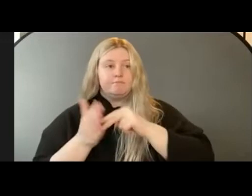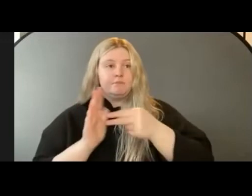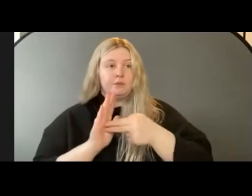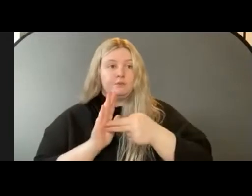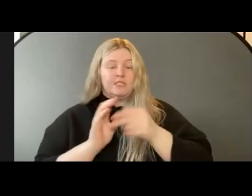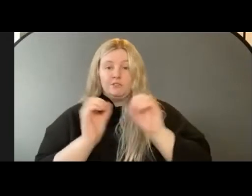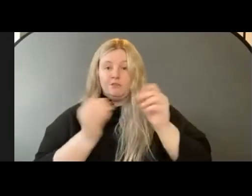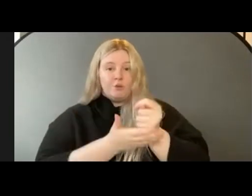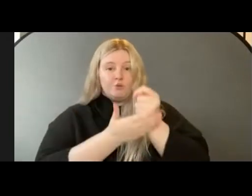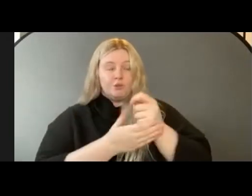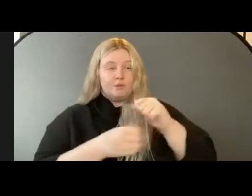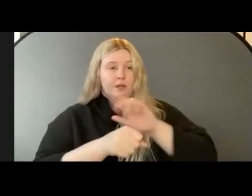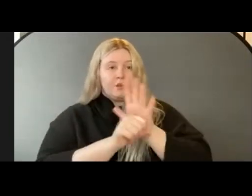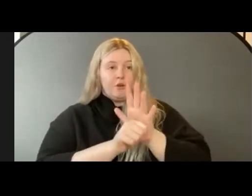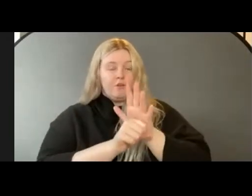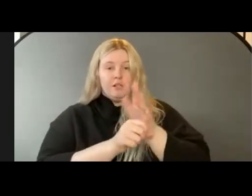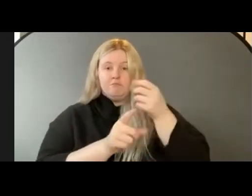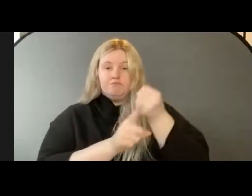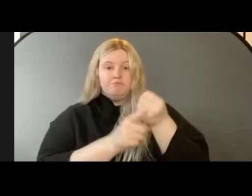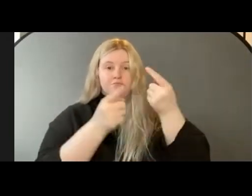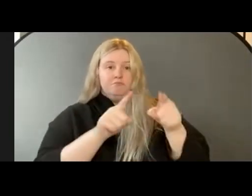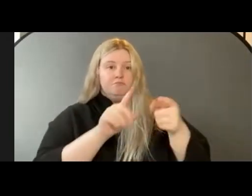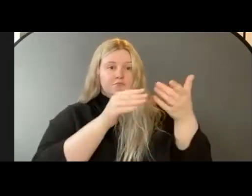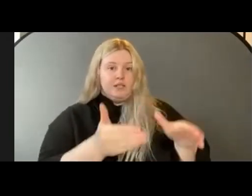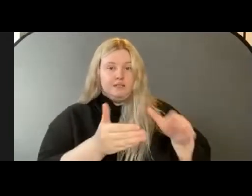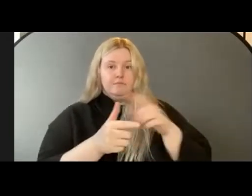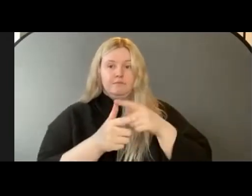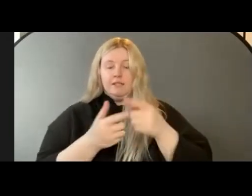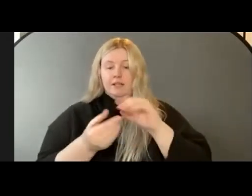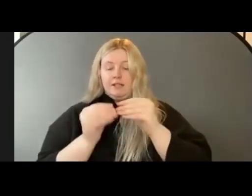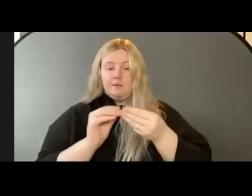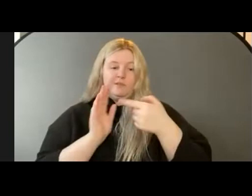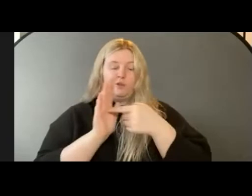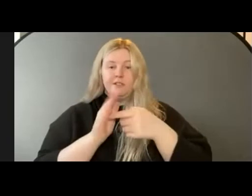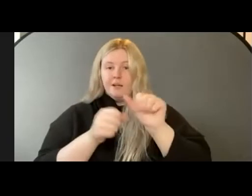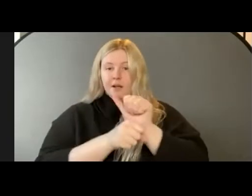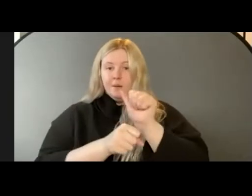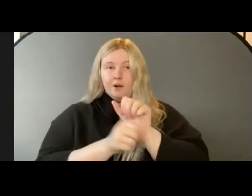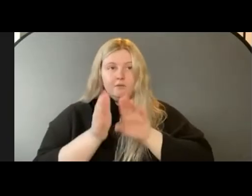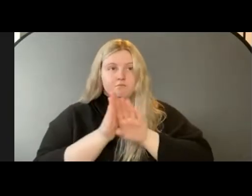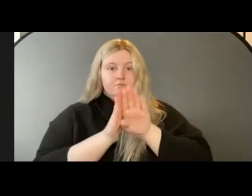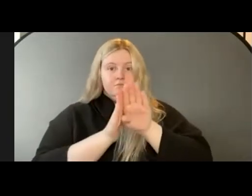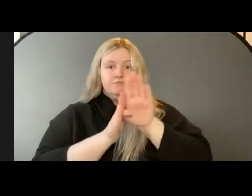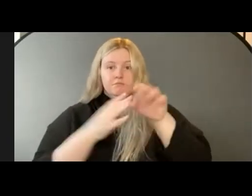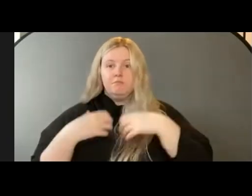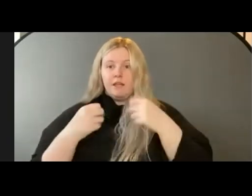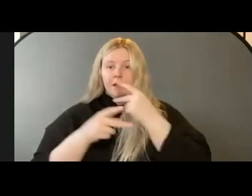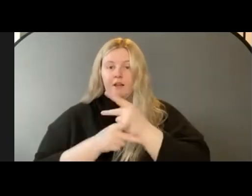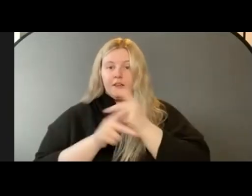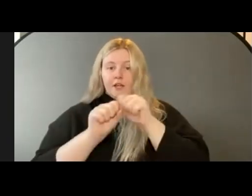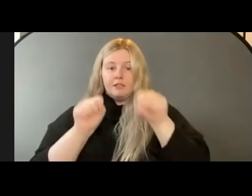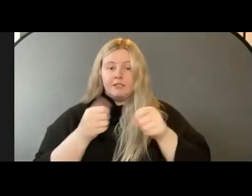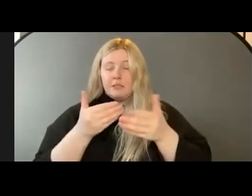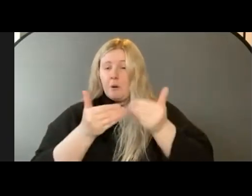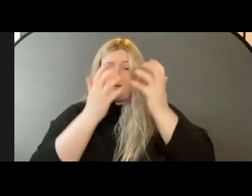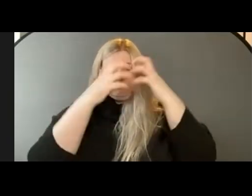As COVID cases and anti-vax sentiments rose, in Alberta, for instance, the healthcare system was on the verge of collapsing. So what